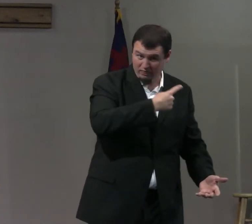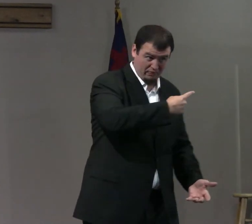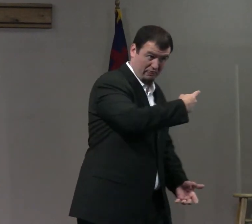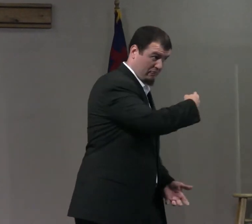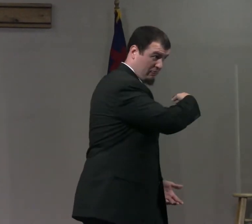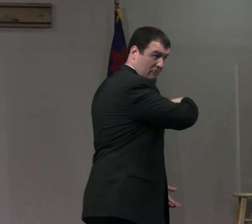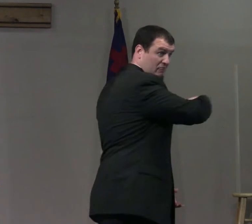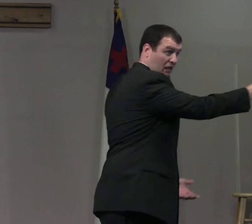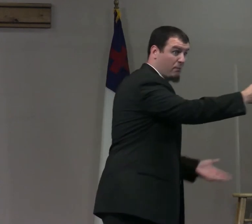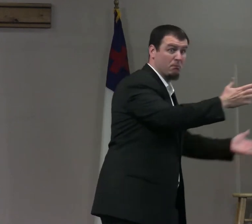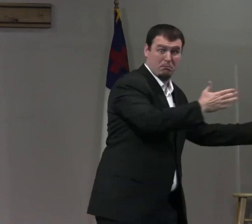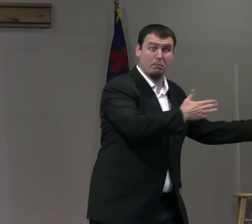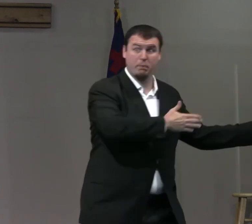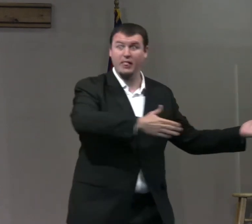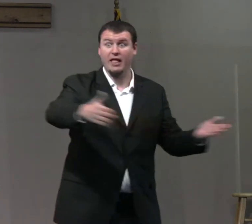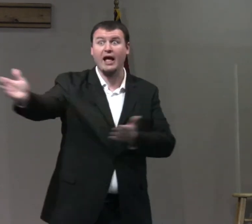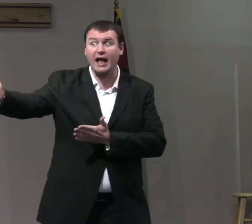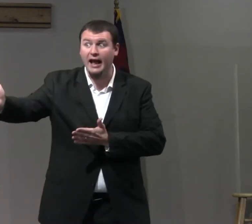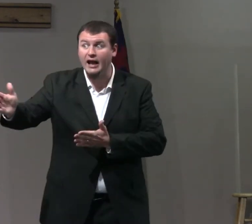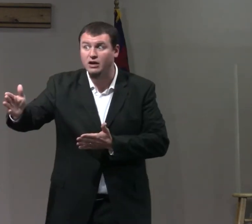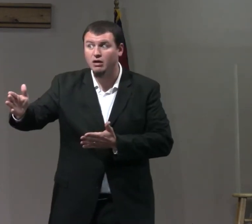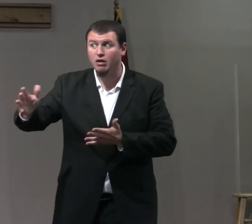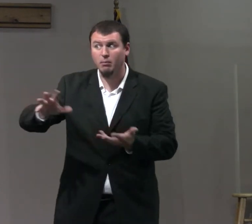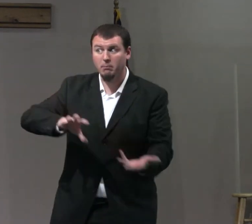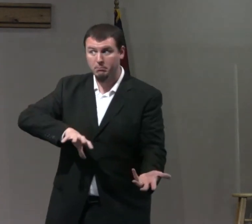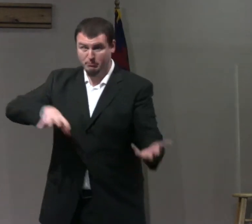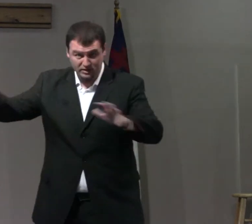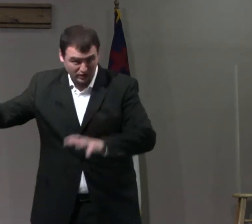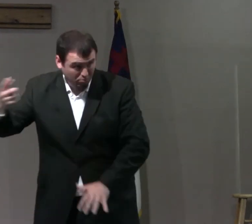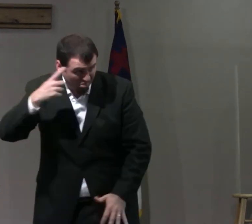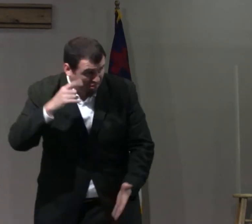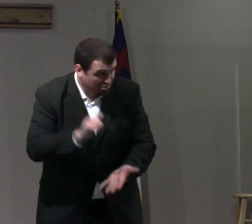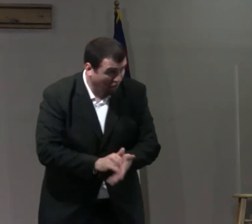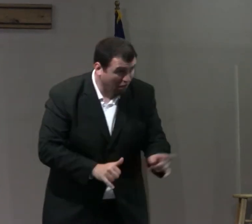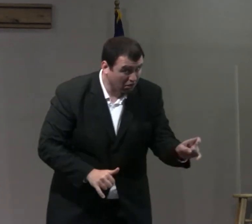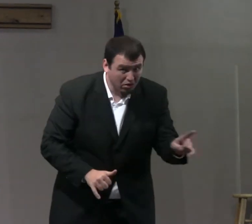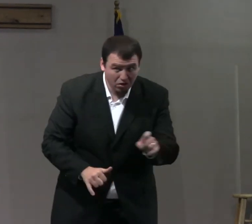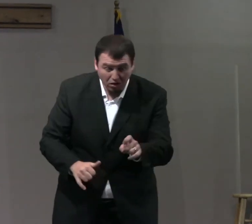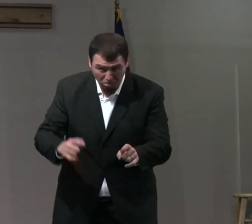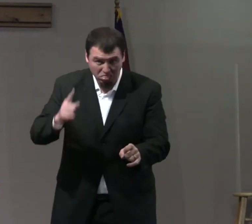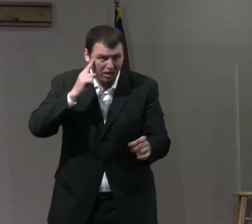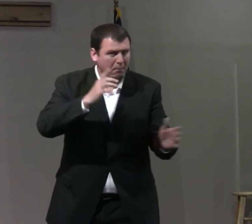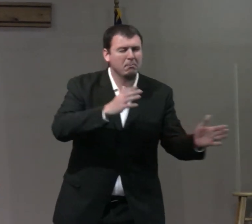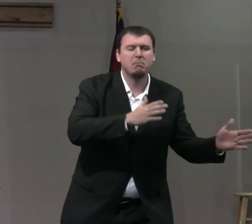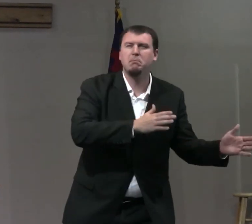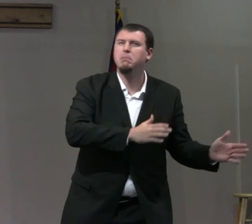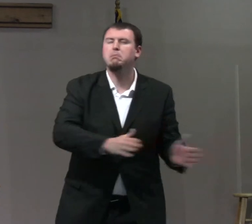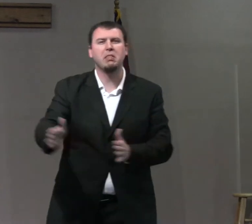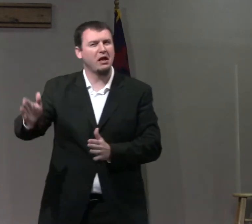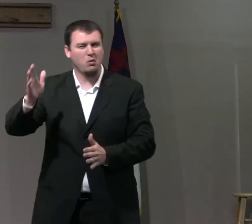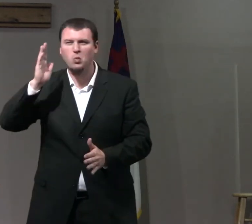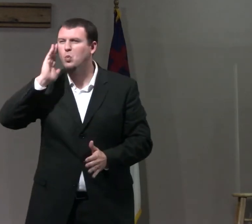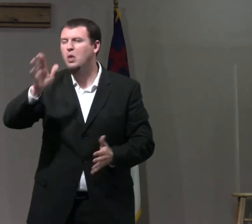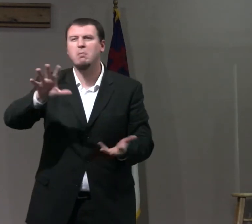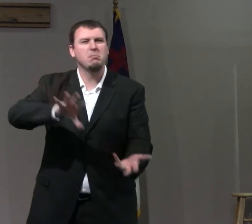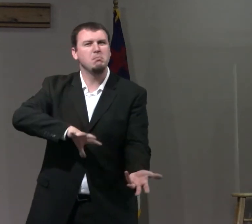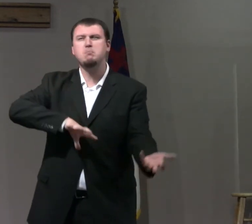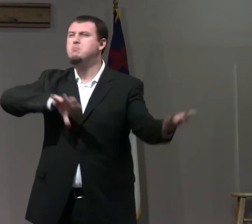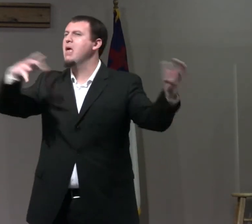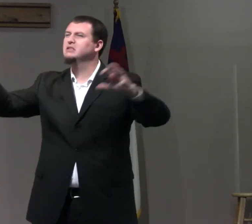He had a lot of problems too that came up. Do you think that they planned this? They planned that their goal